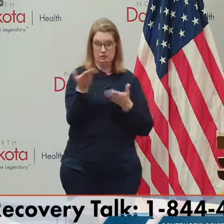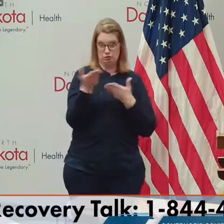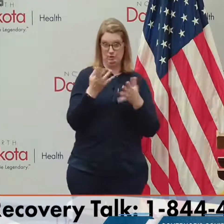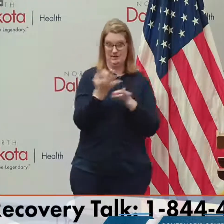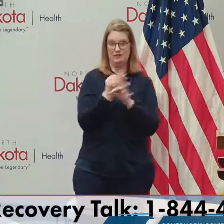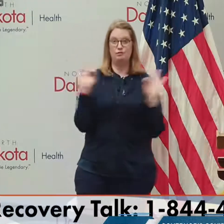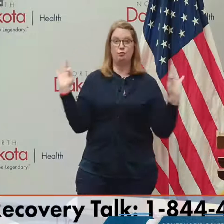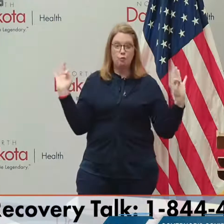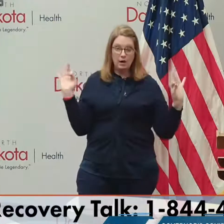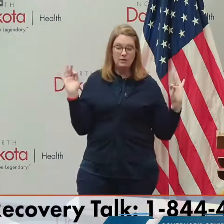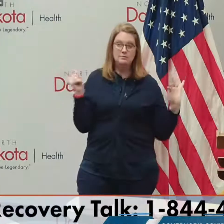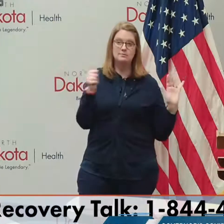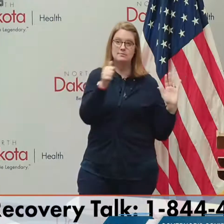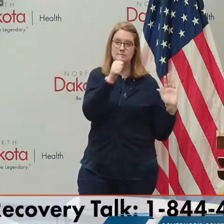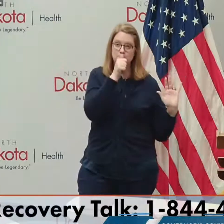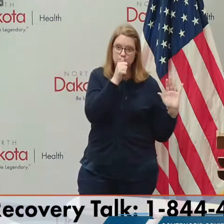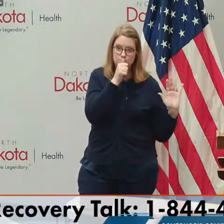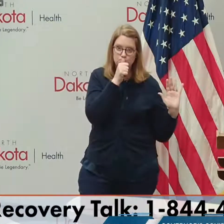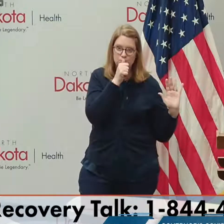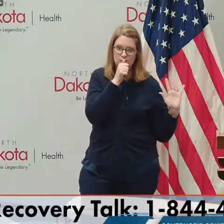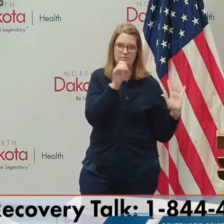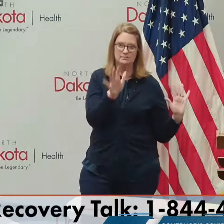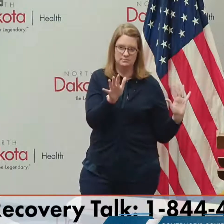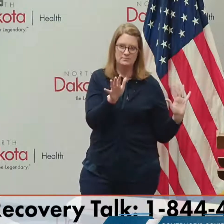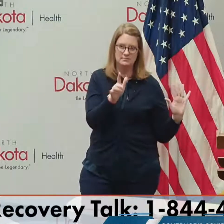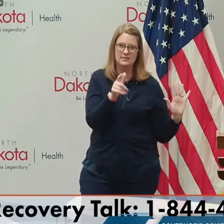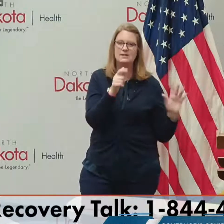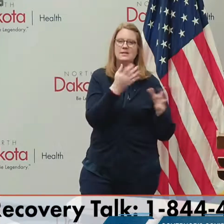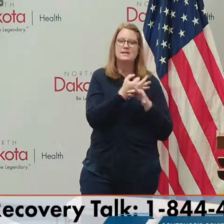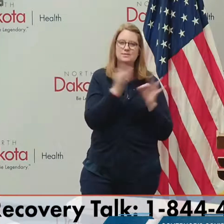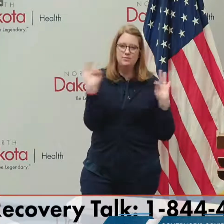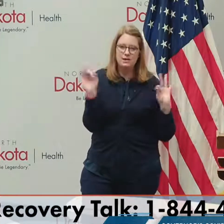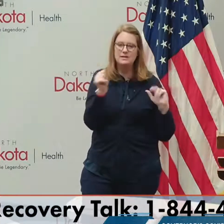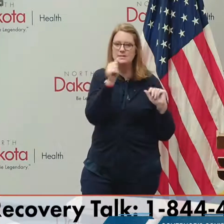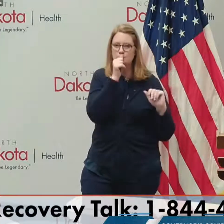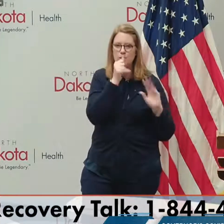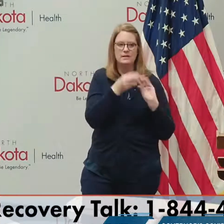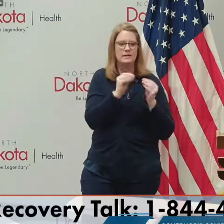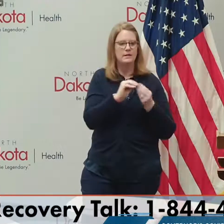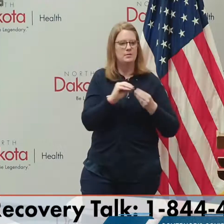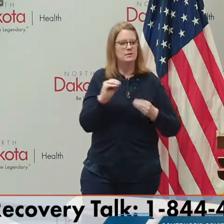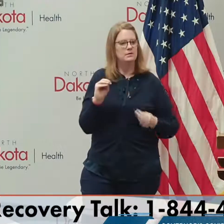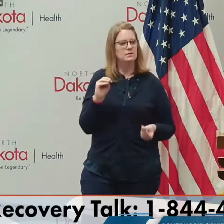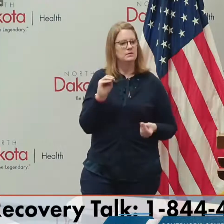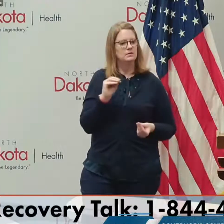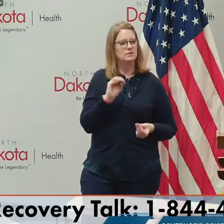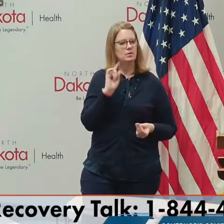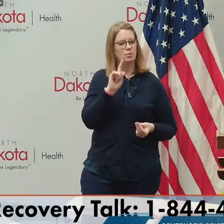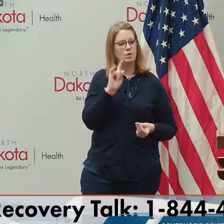it's confidential, and it's anonymous. And the number is